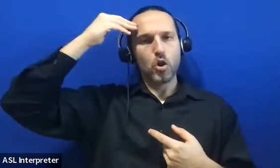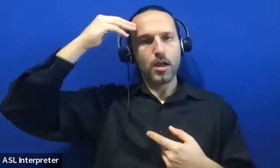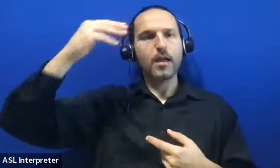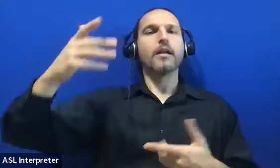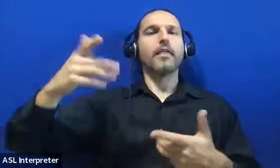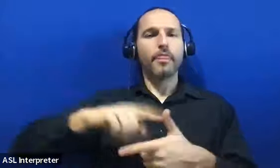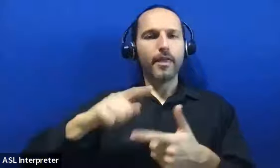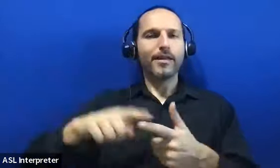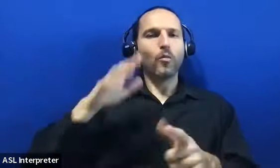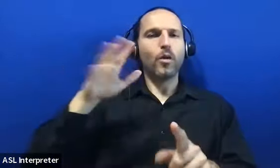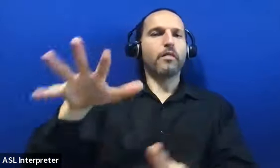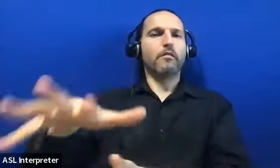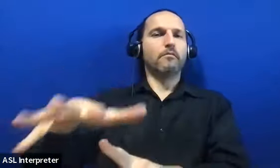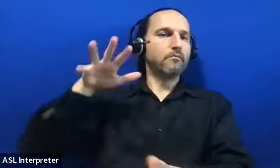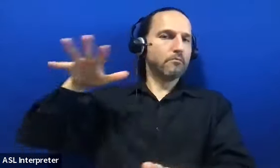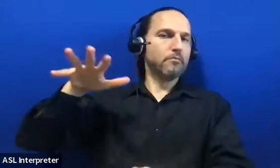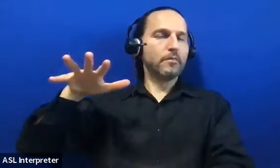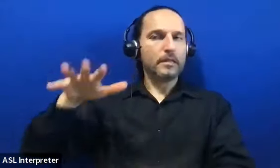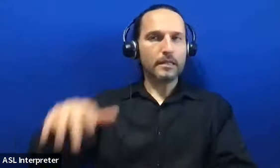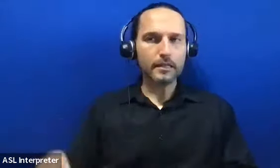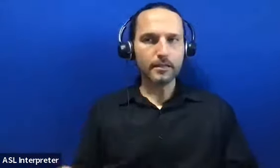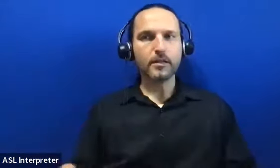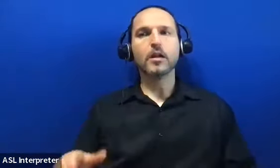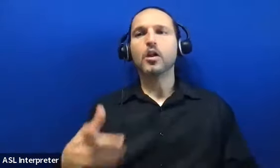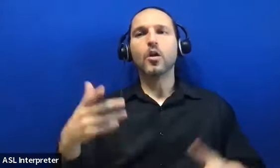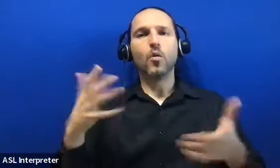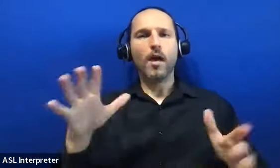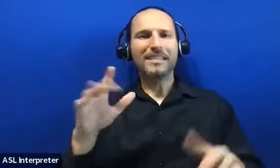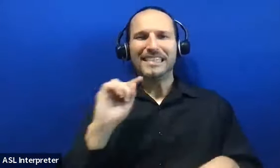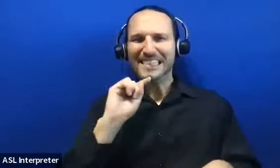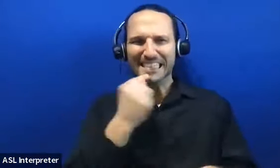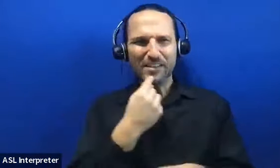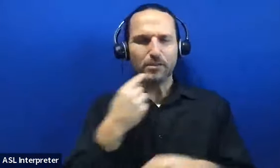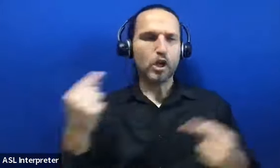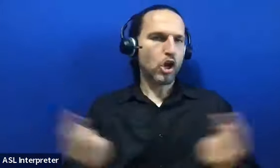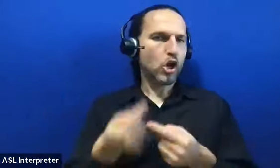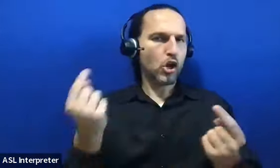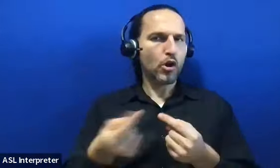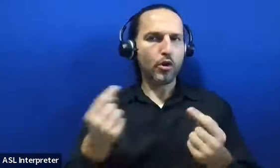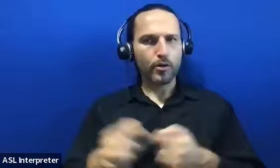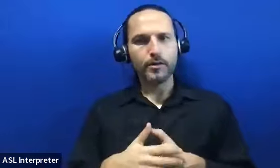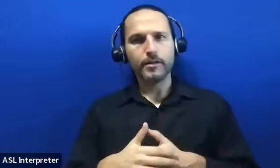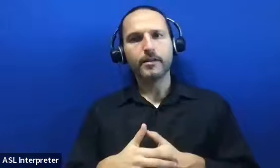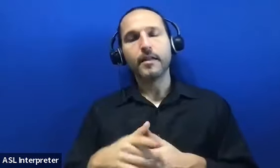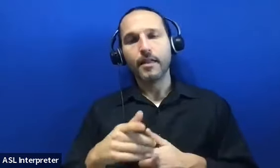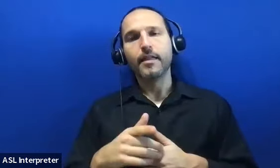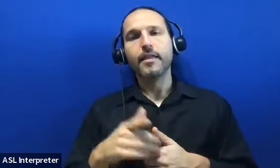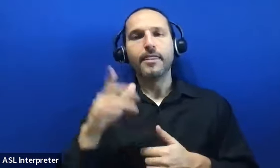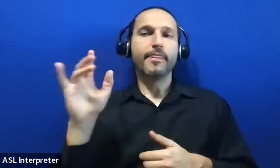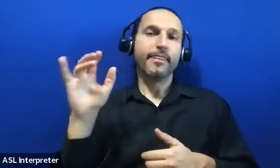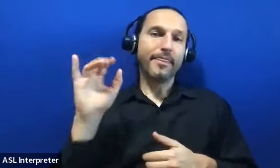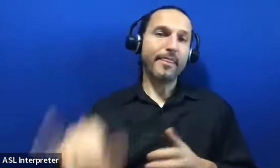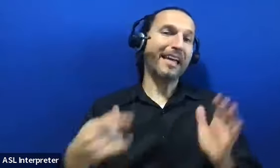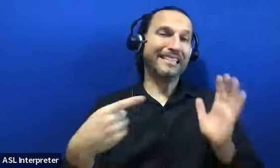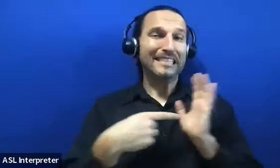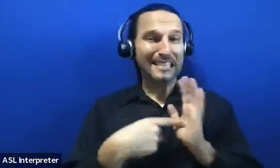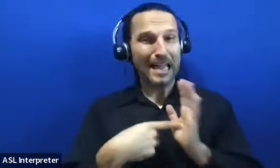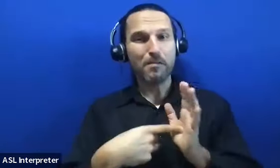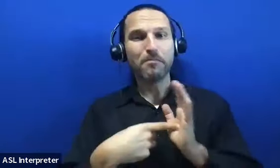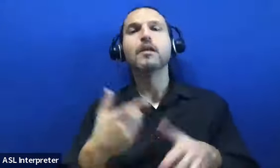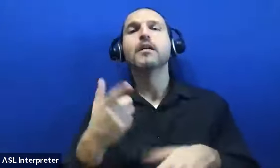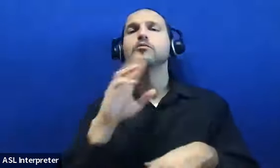my hand away because it can harm me, right? So that's a more extreme example, but that is sensory